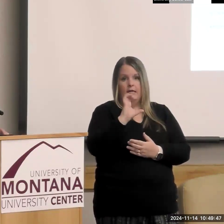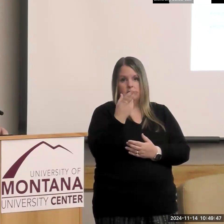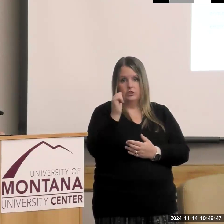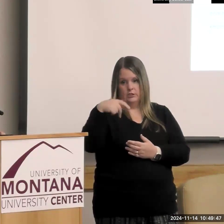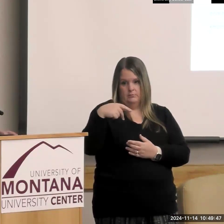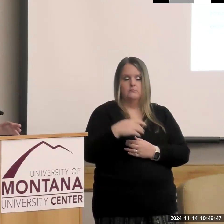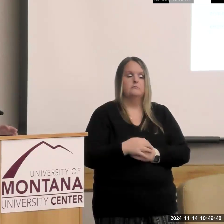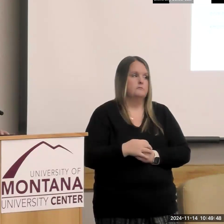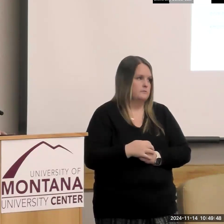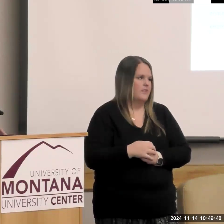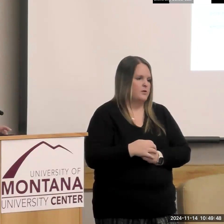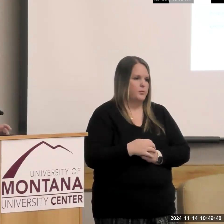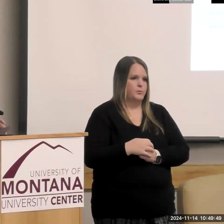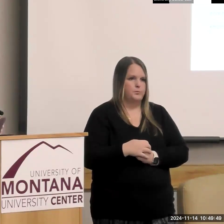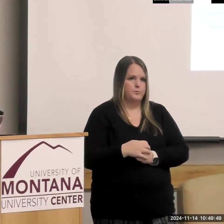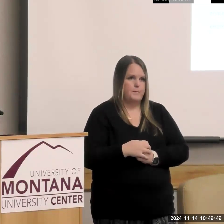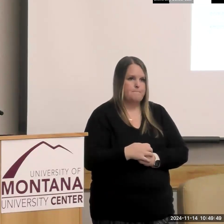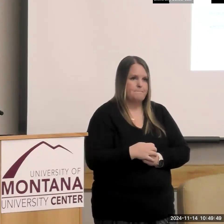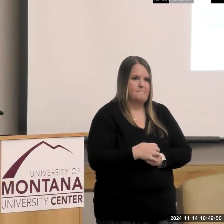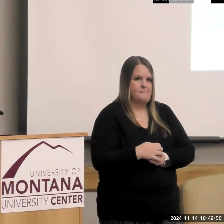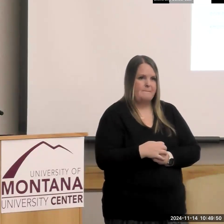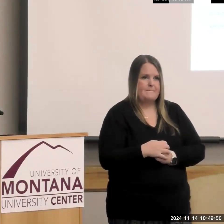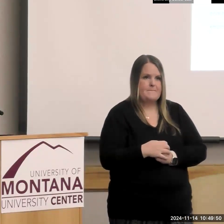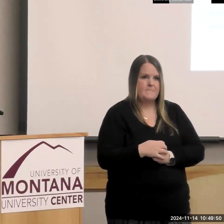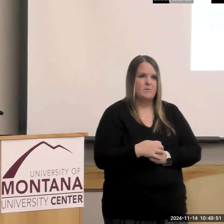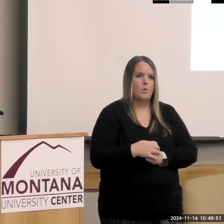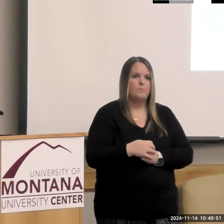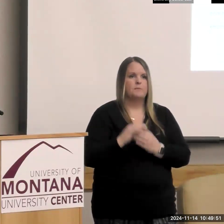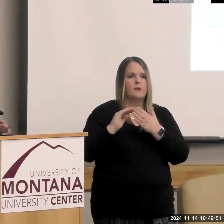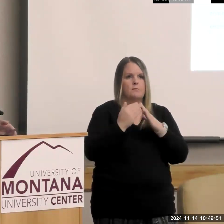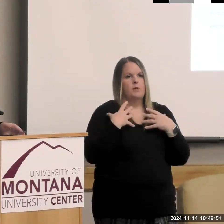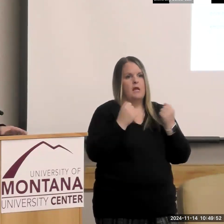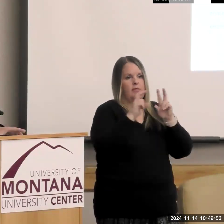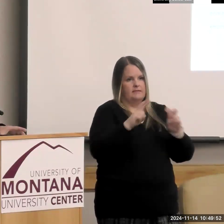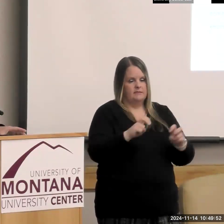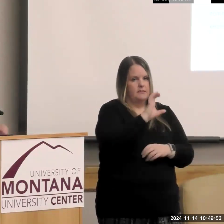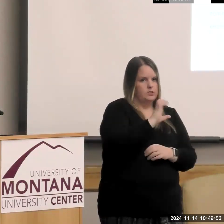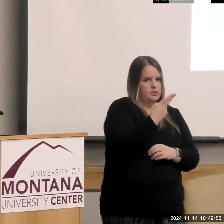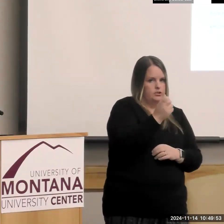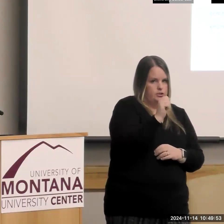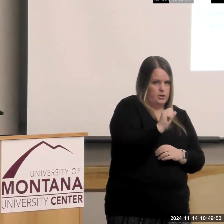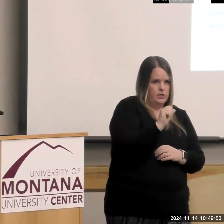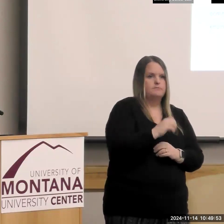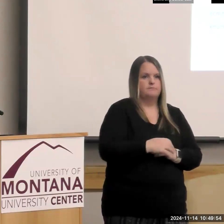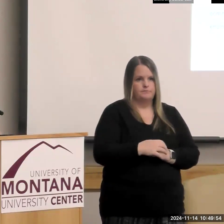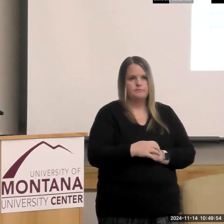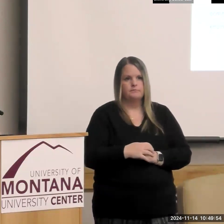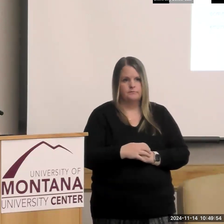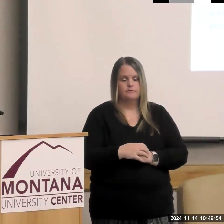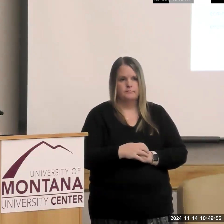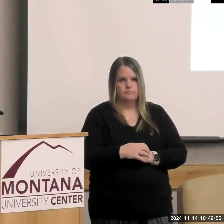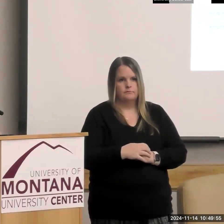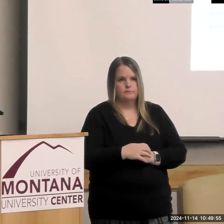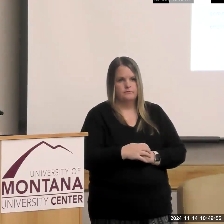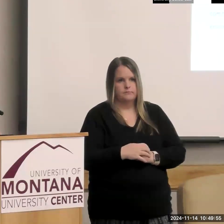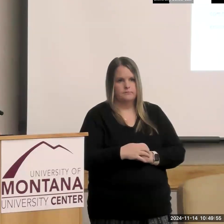I'm not going to go through this piece again because I think we've already gotten there. Yeah, no, we're good on time. Yeah, so the community health